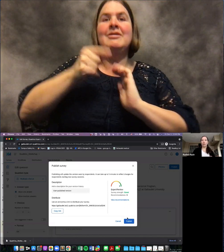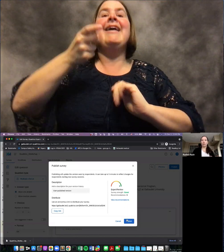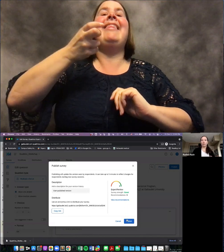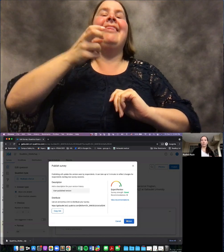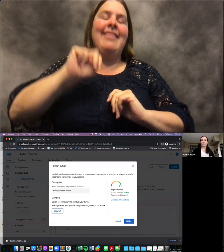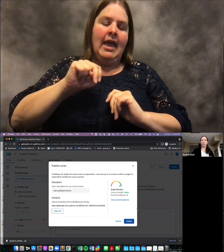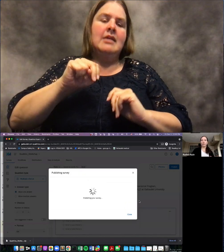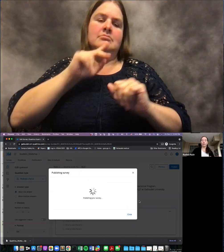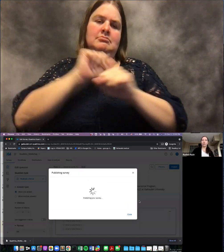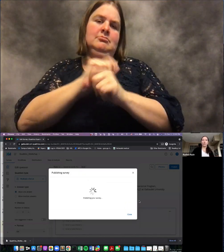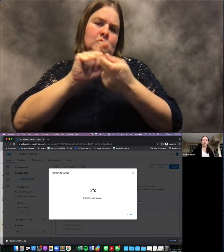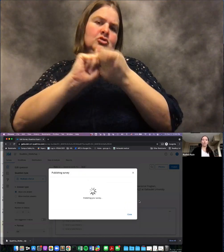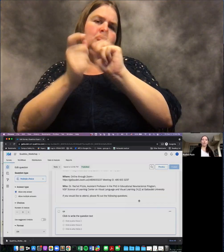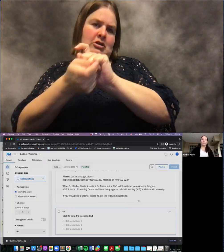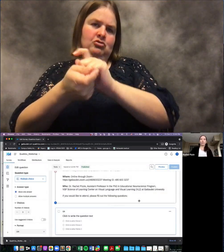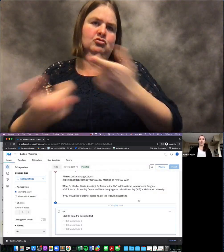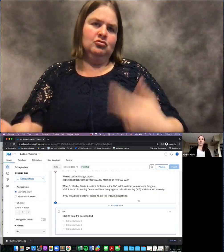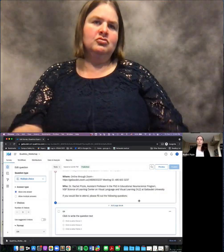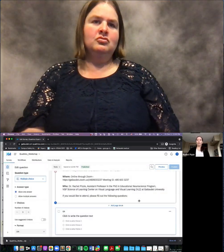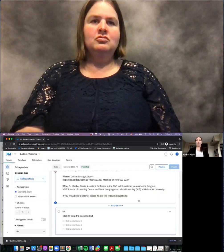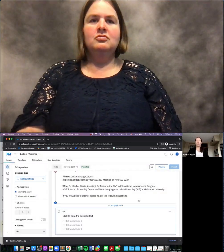go through.